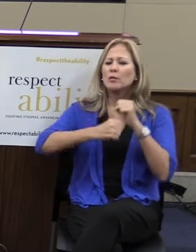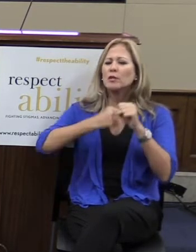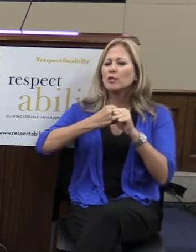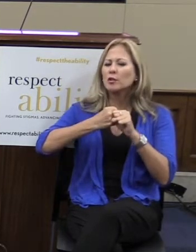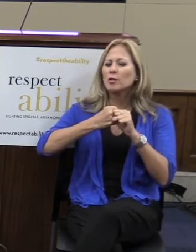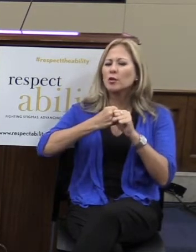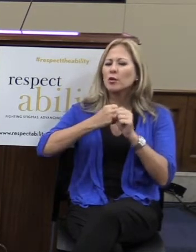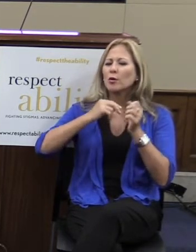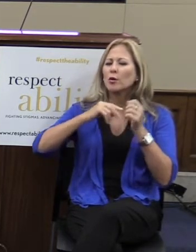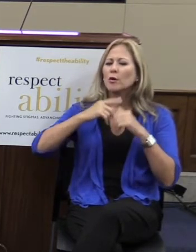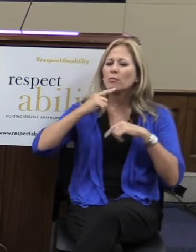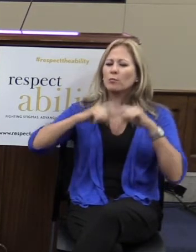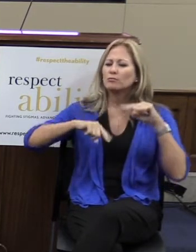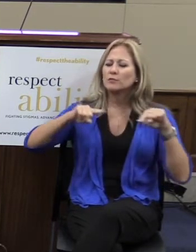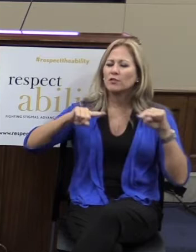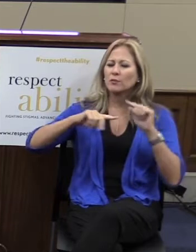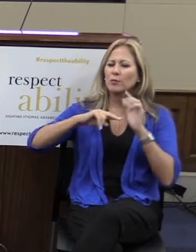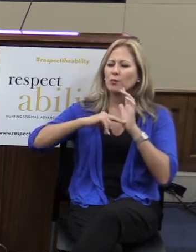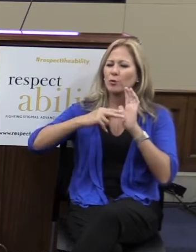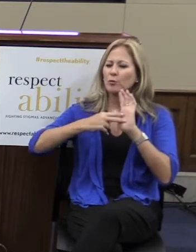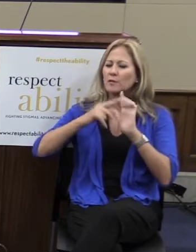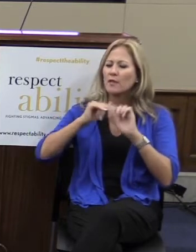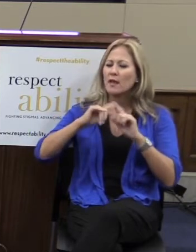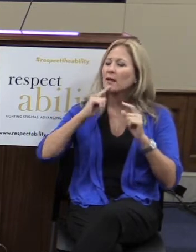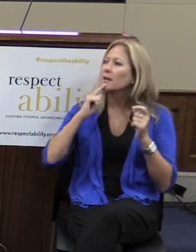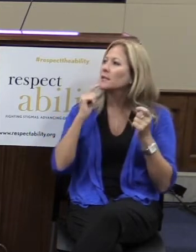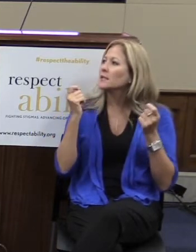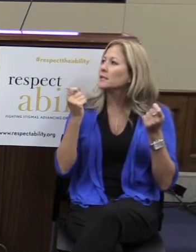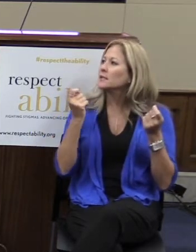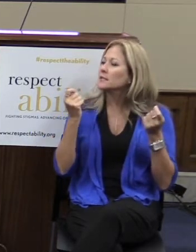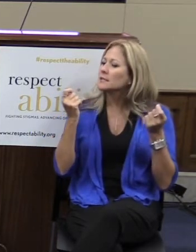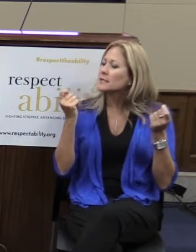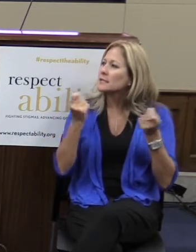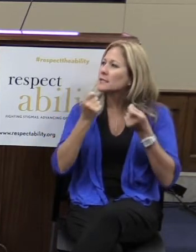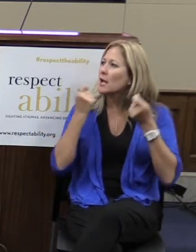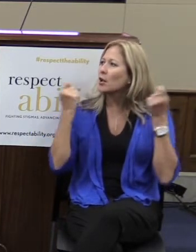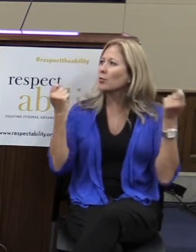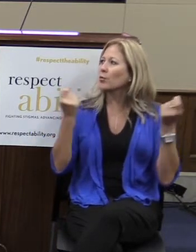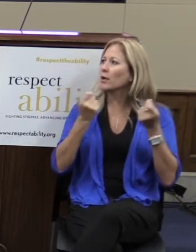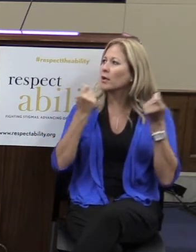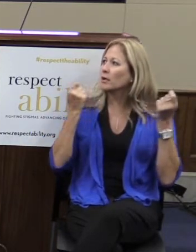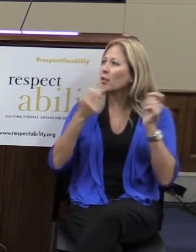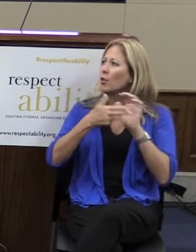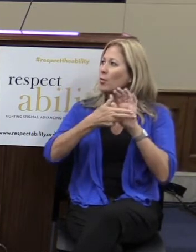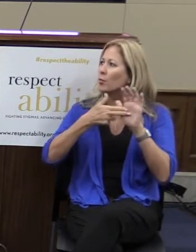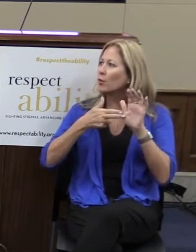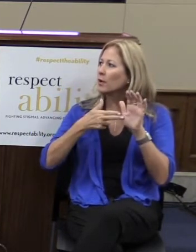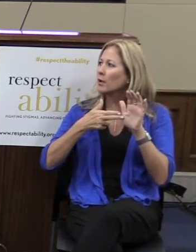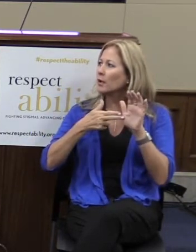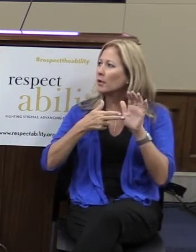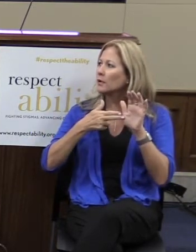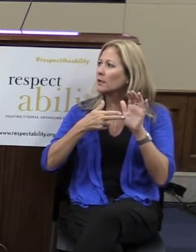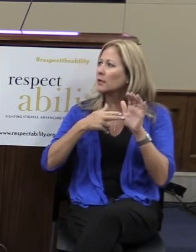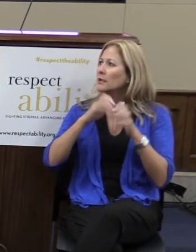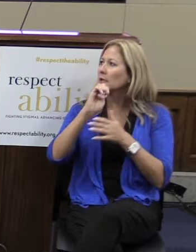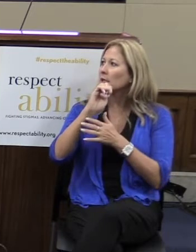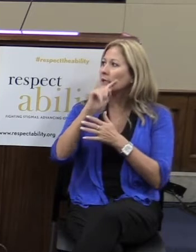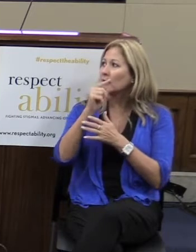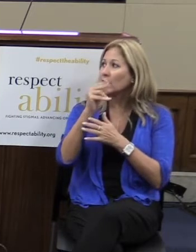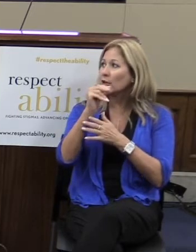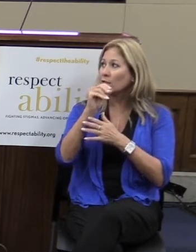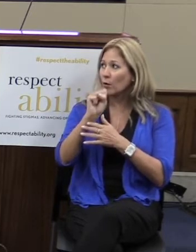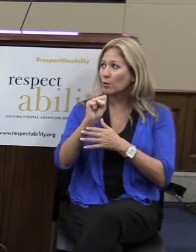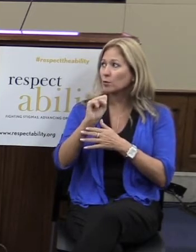that celebrates the brand ethos of people unapologetically living the lives